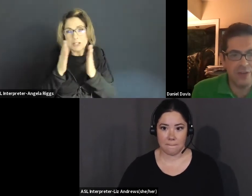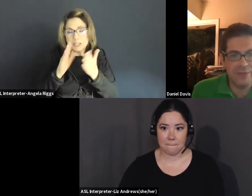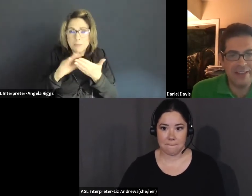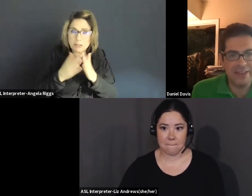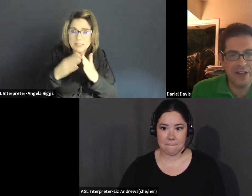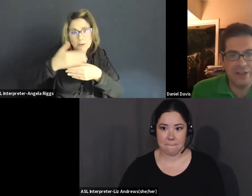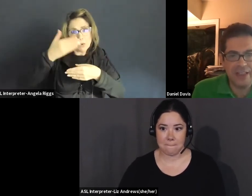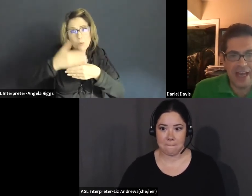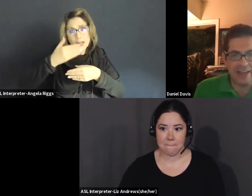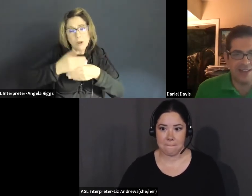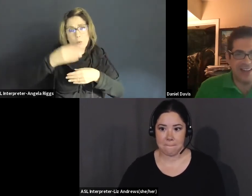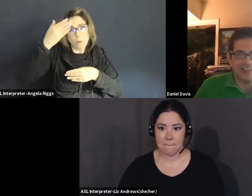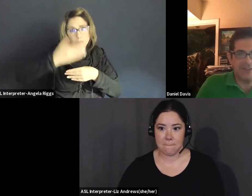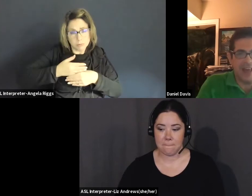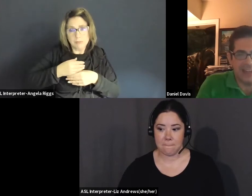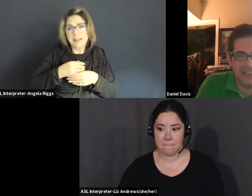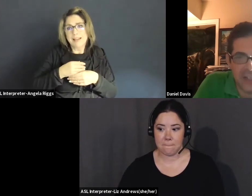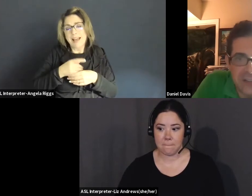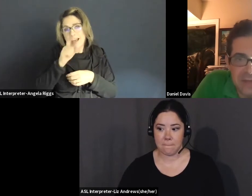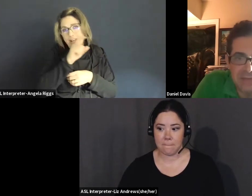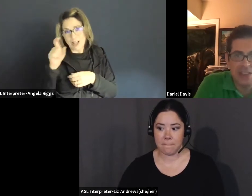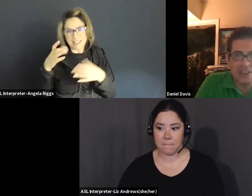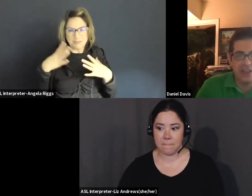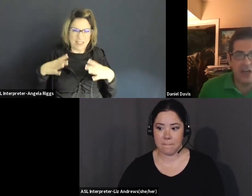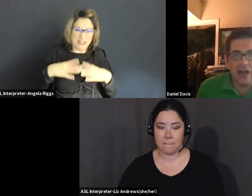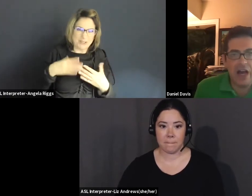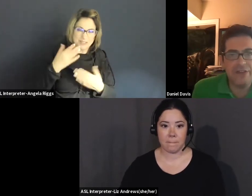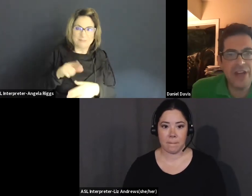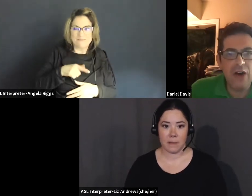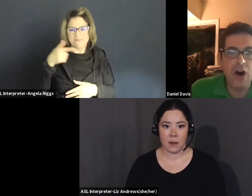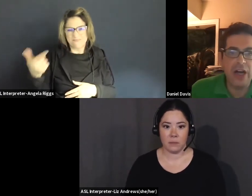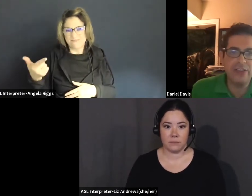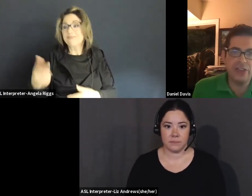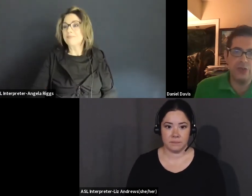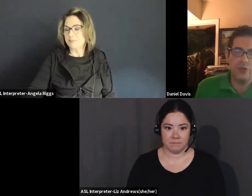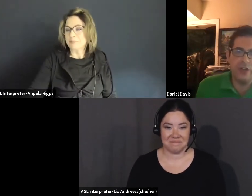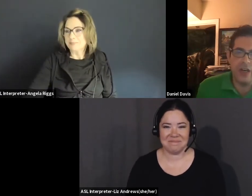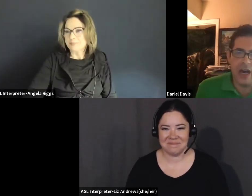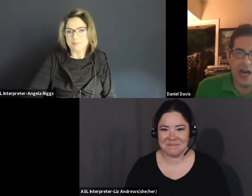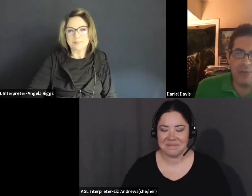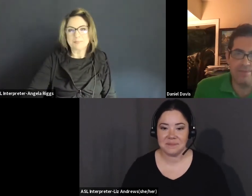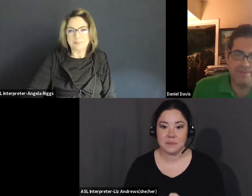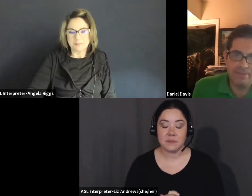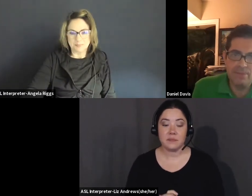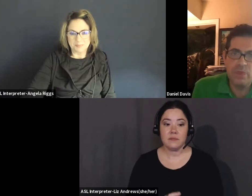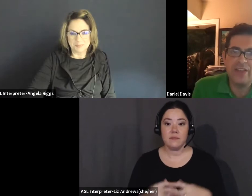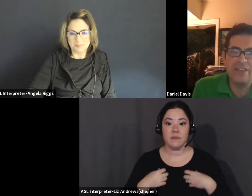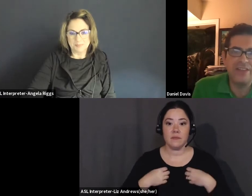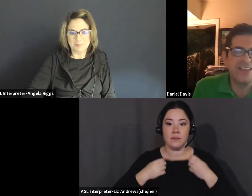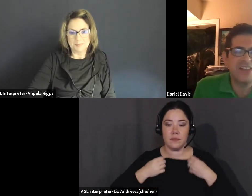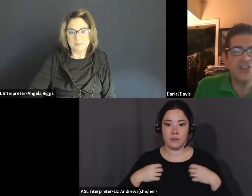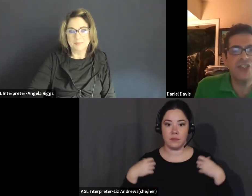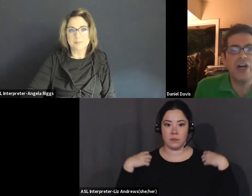window with the blinds closed, and a closet with hanging clothes. So now on to